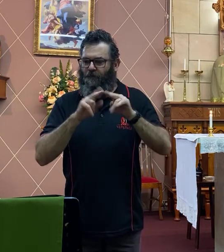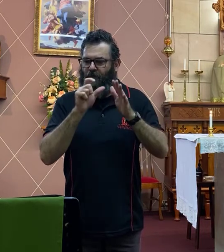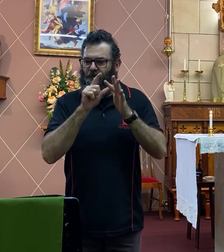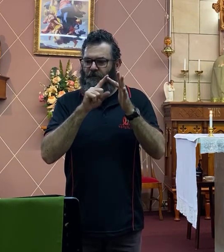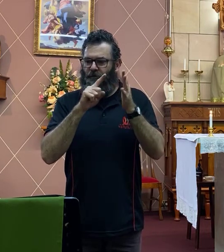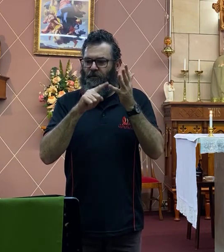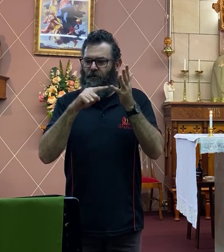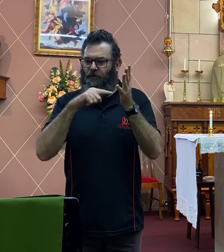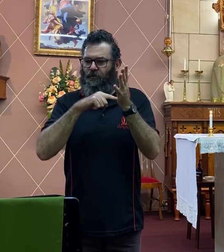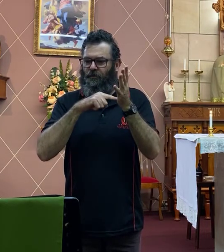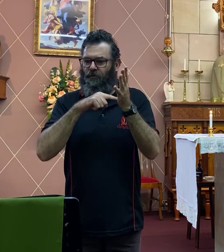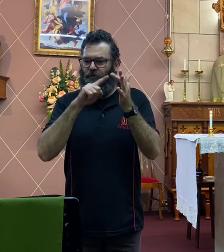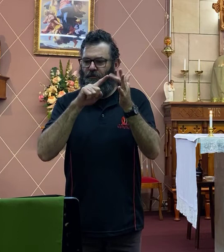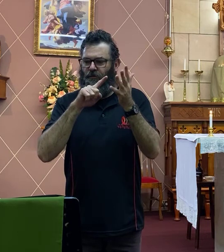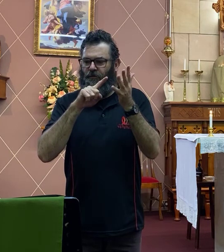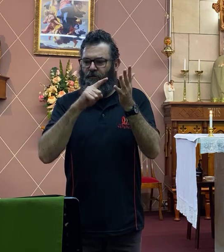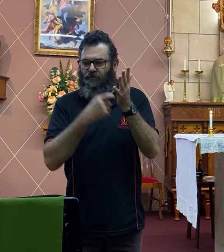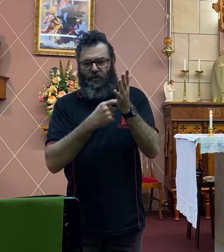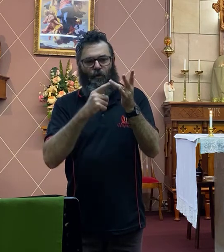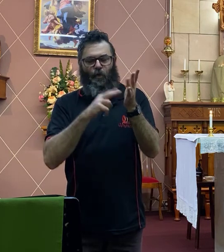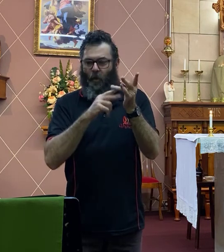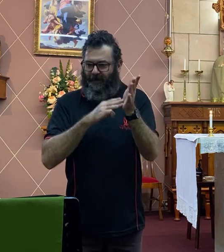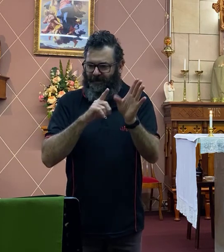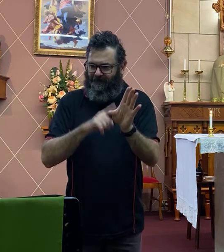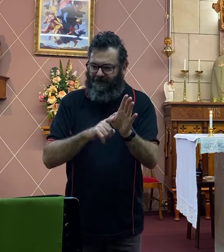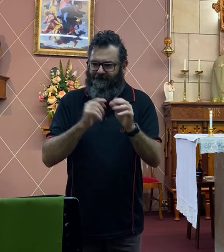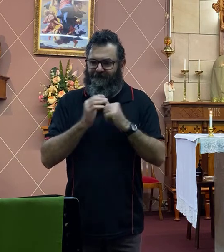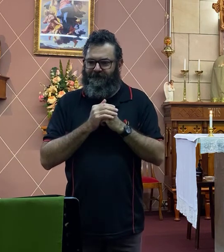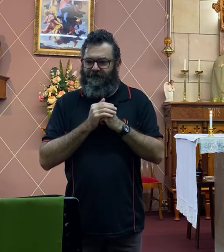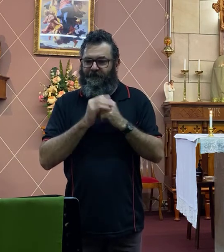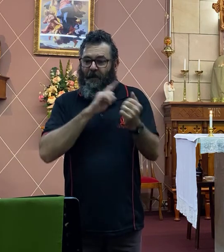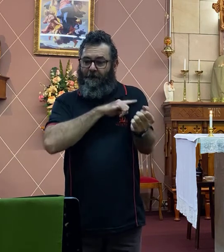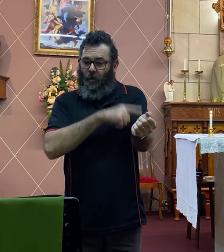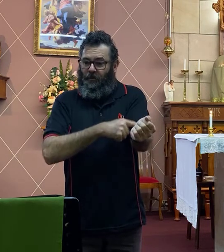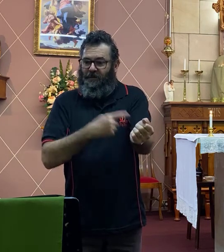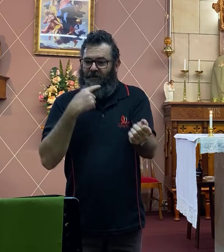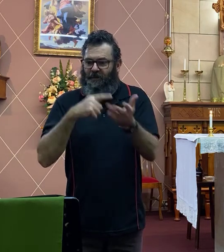A reading from the scroll of Deuteronomy.